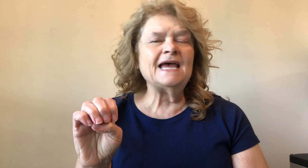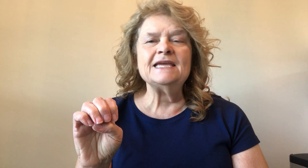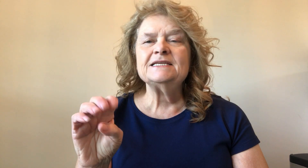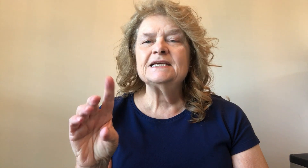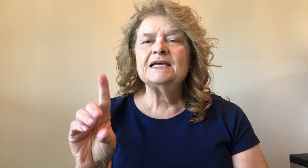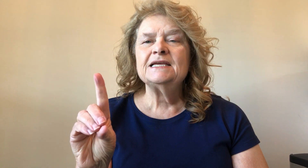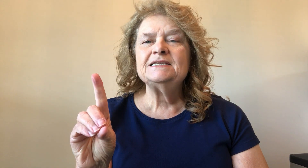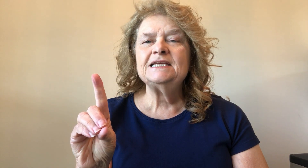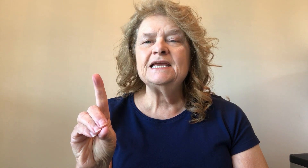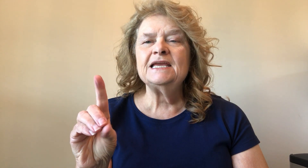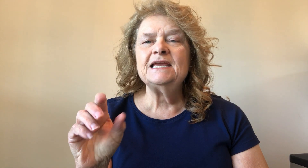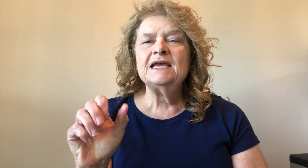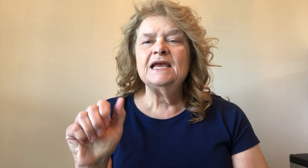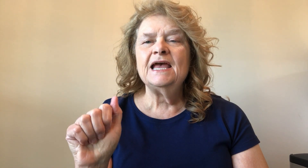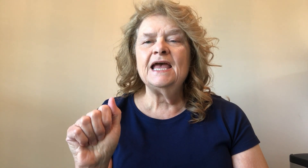Date,